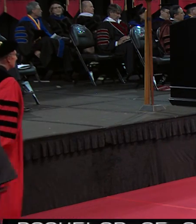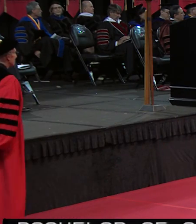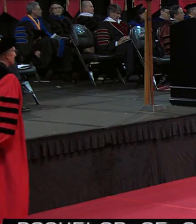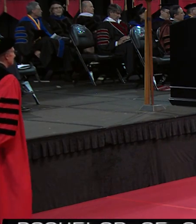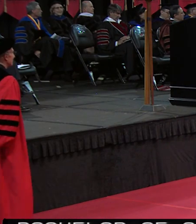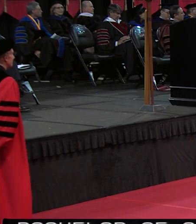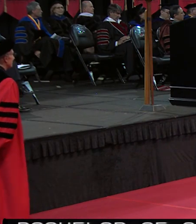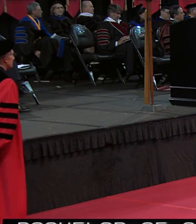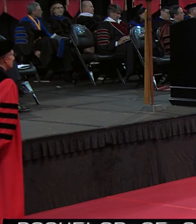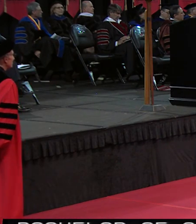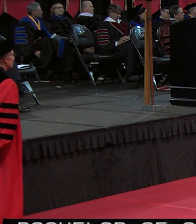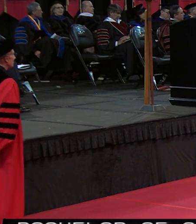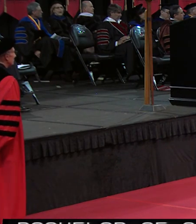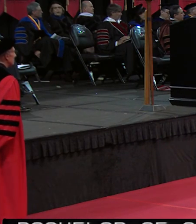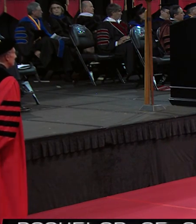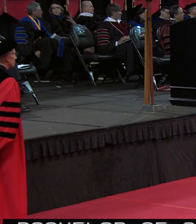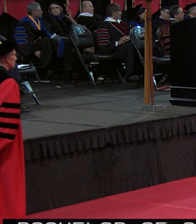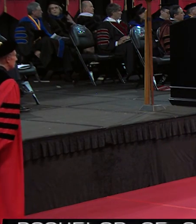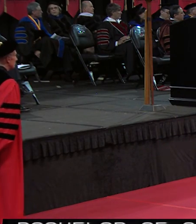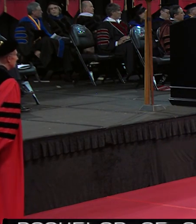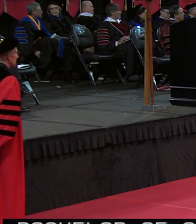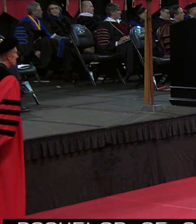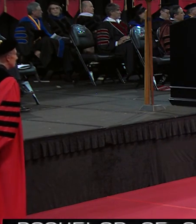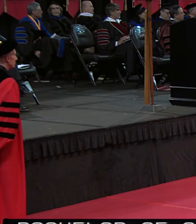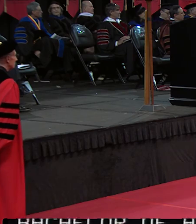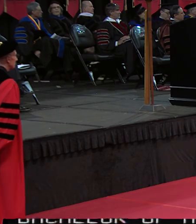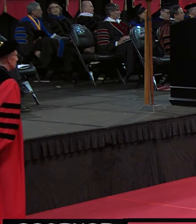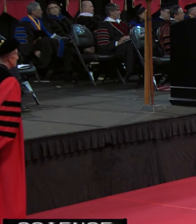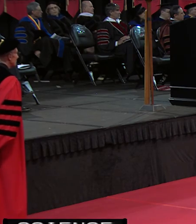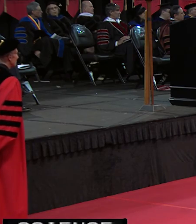summa cum laude, Amira Mohammed.